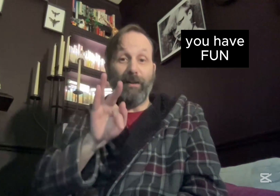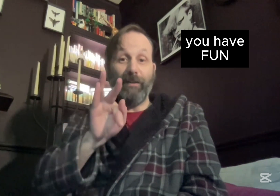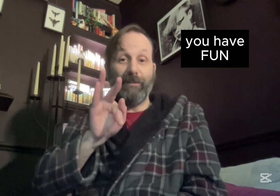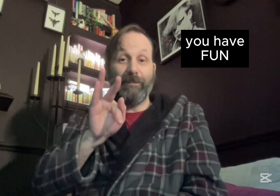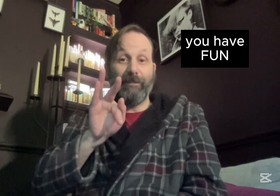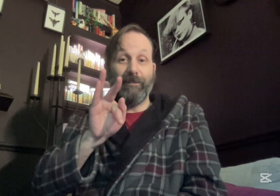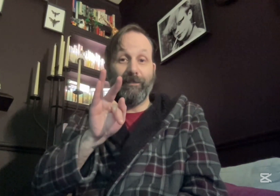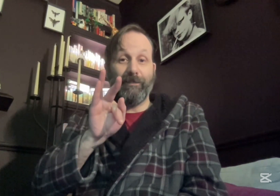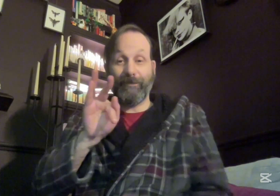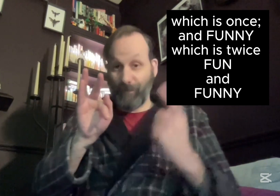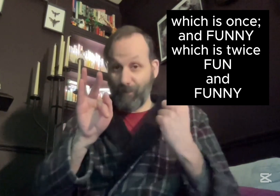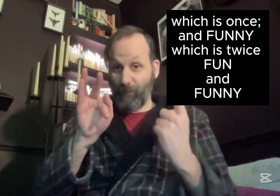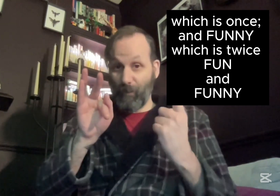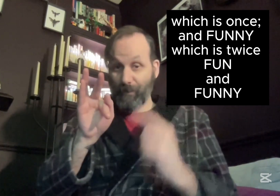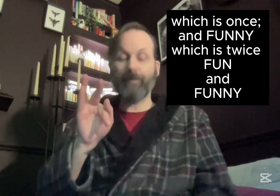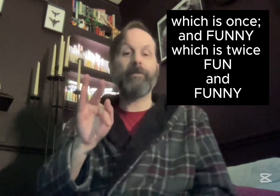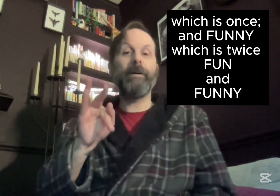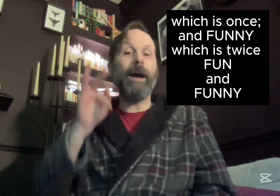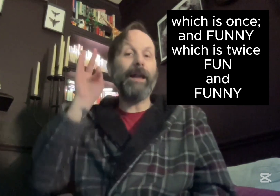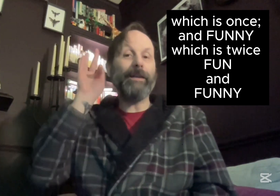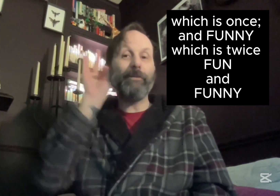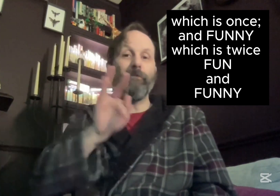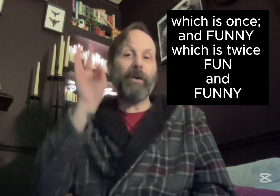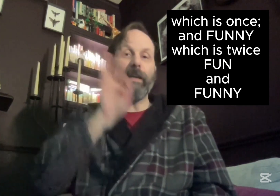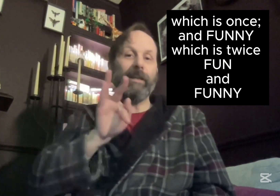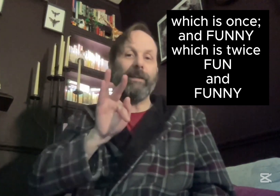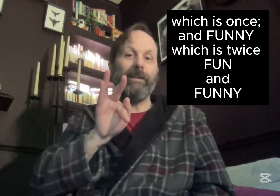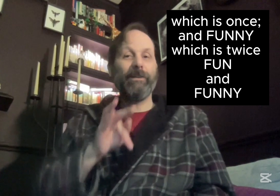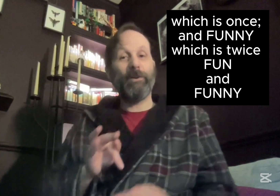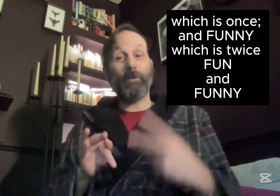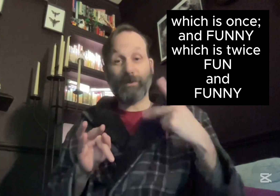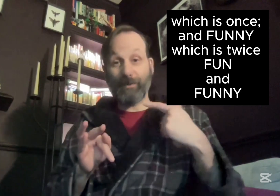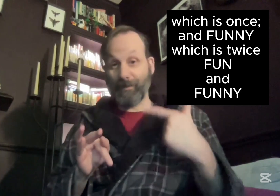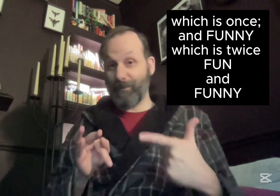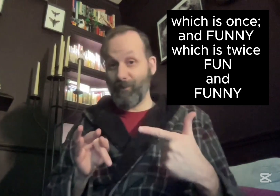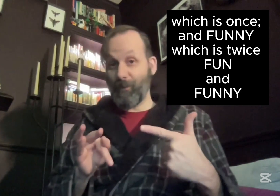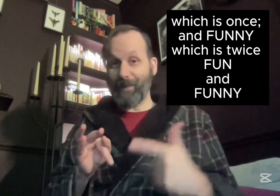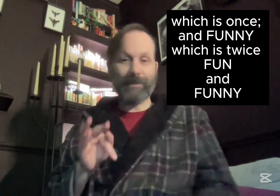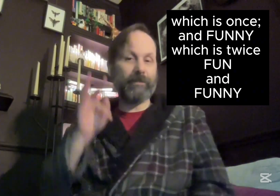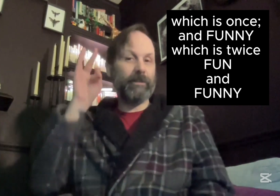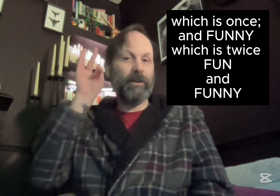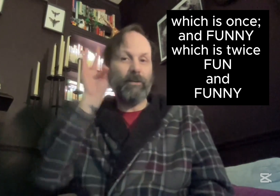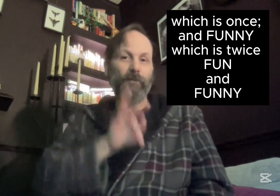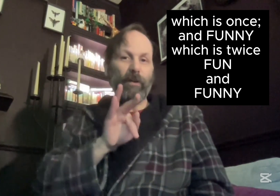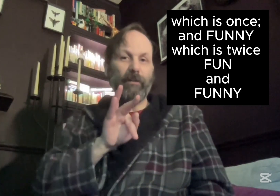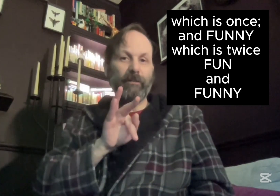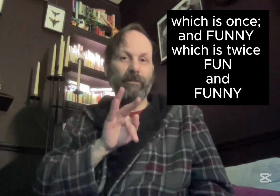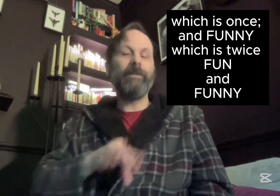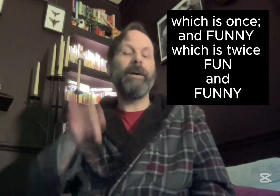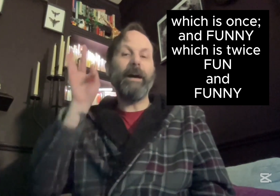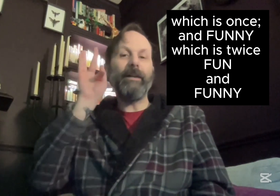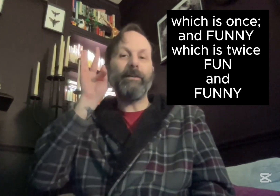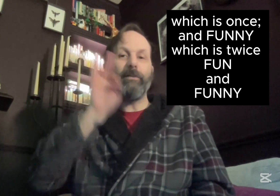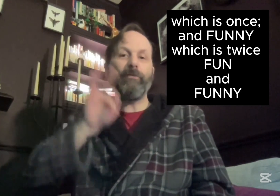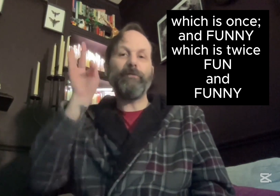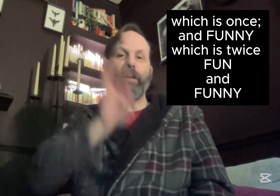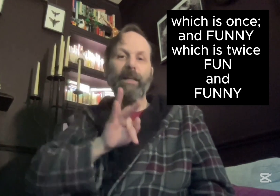fun, which is once, and funny, which is twice. Fun and